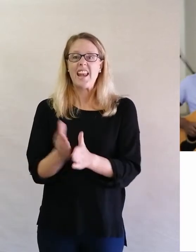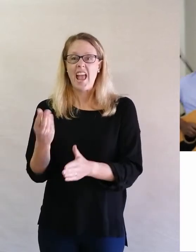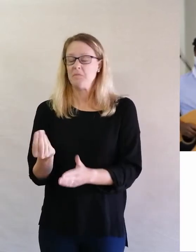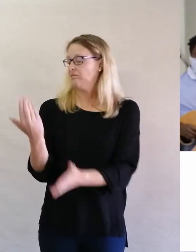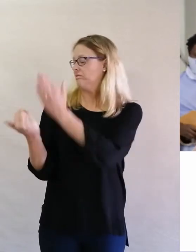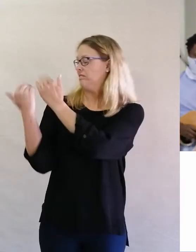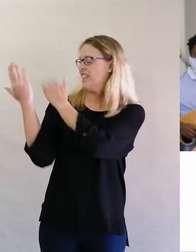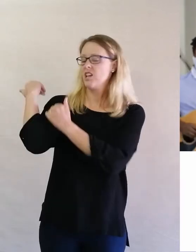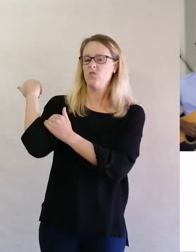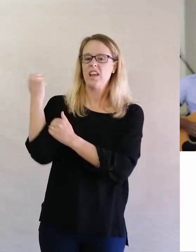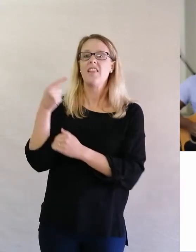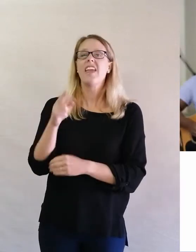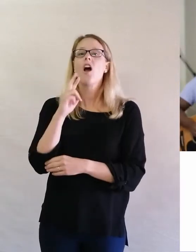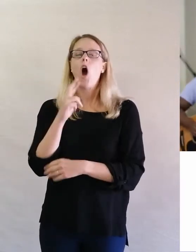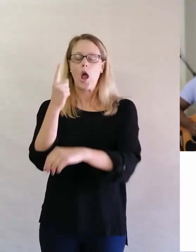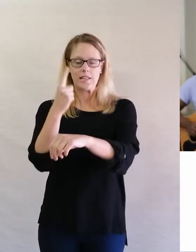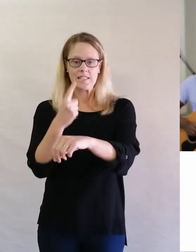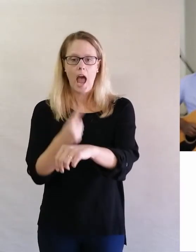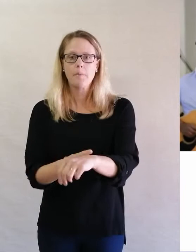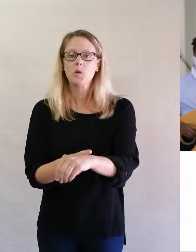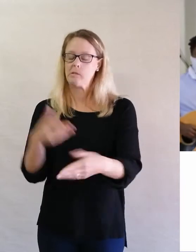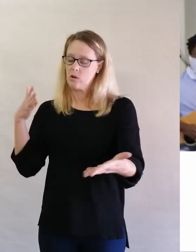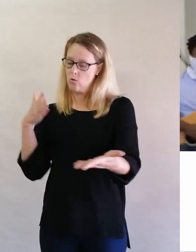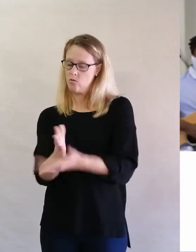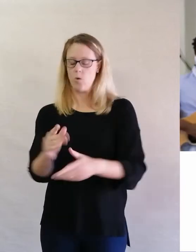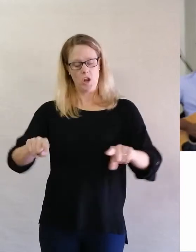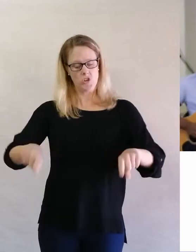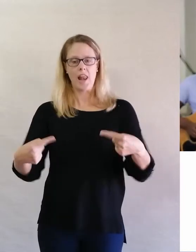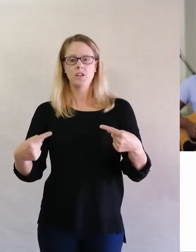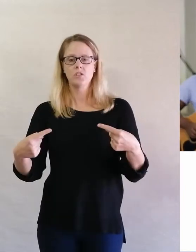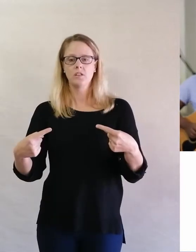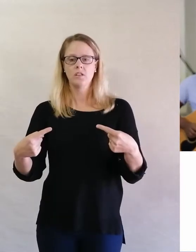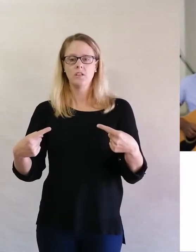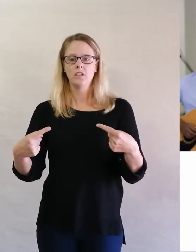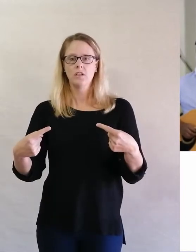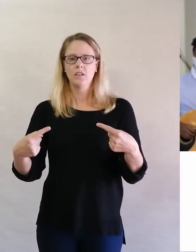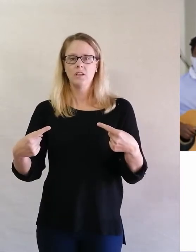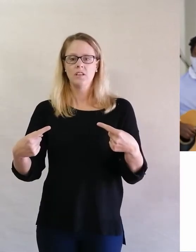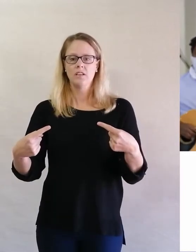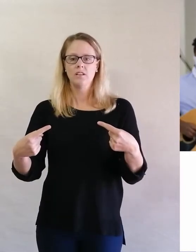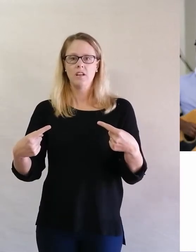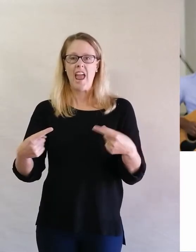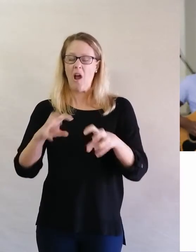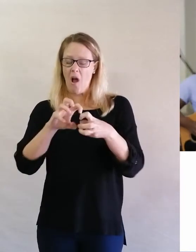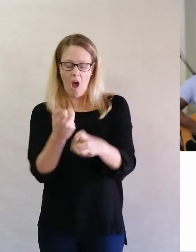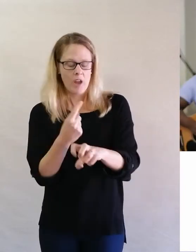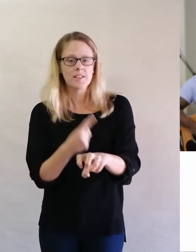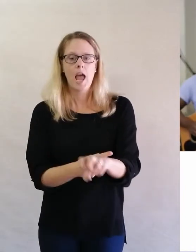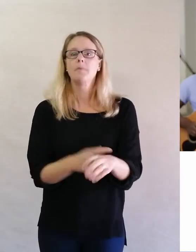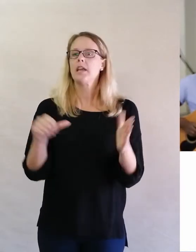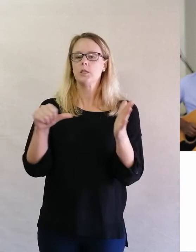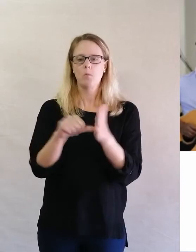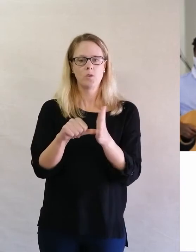history, there are times when we go through challenge, we go through extremes. It's important that